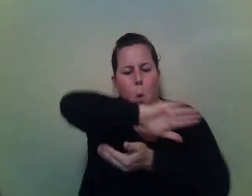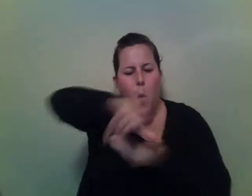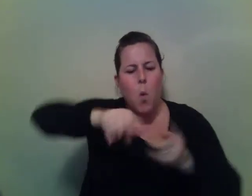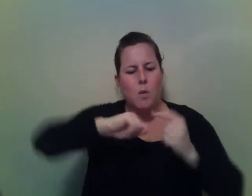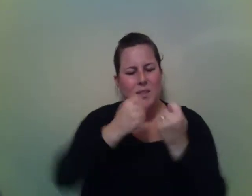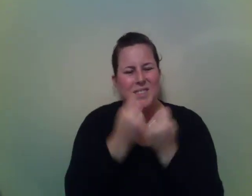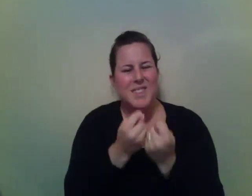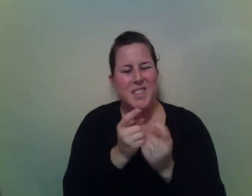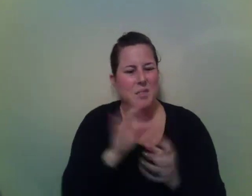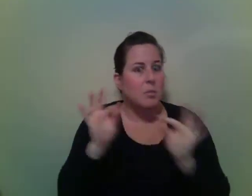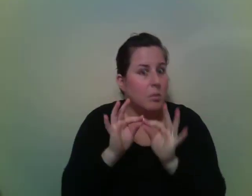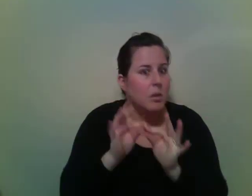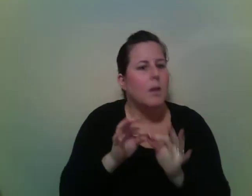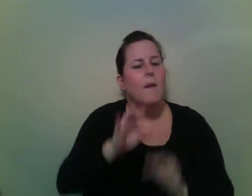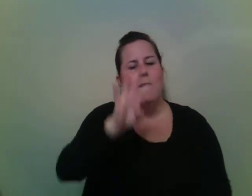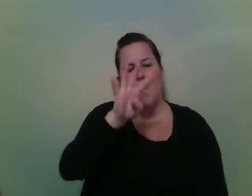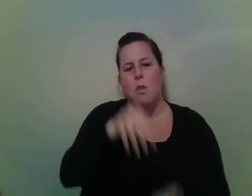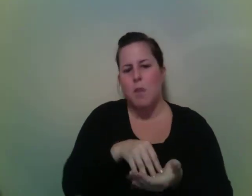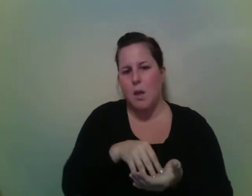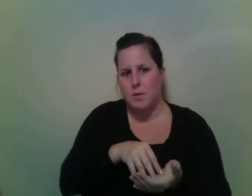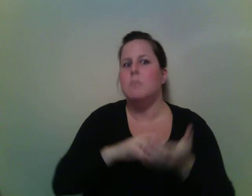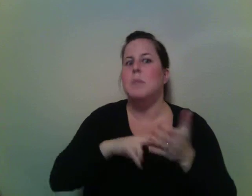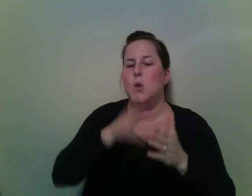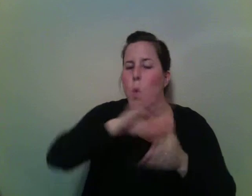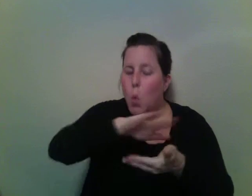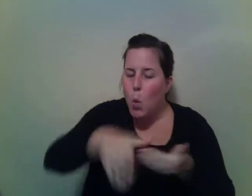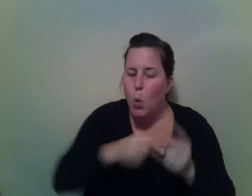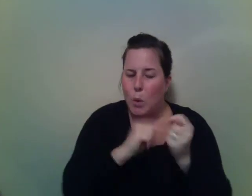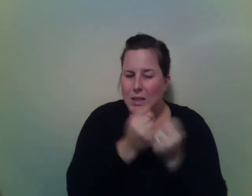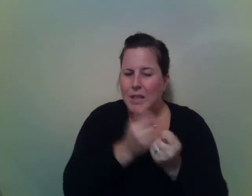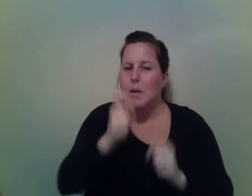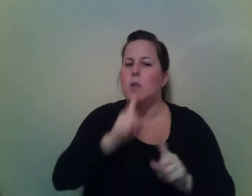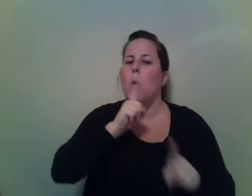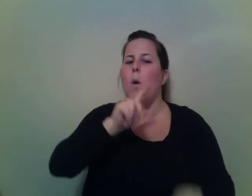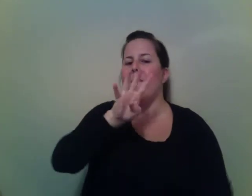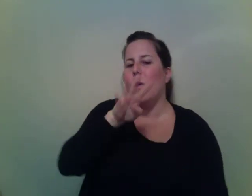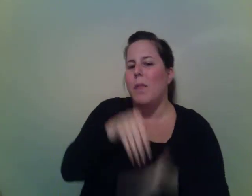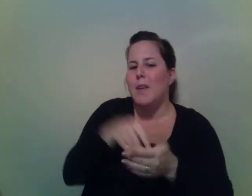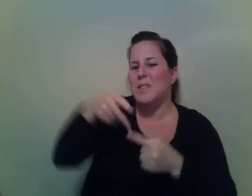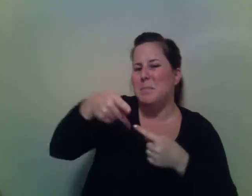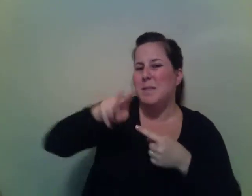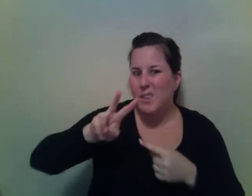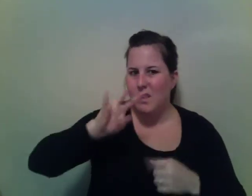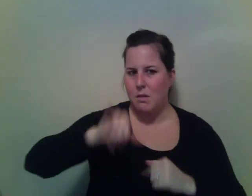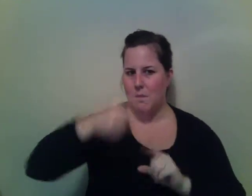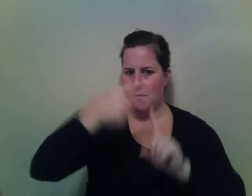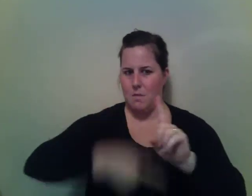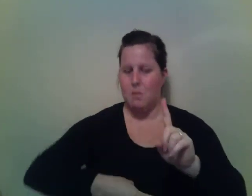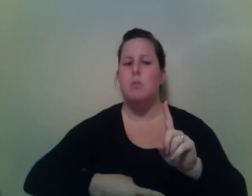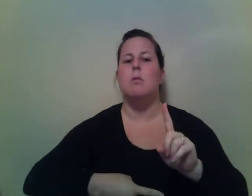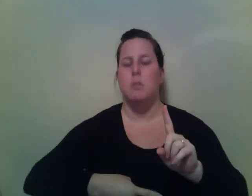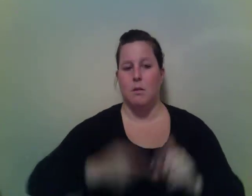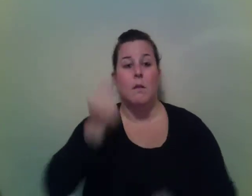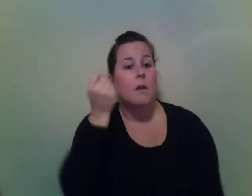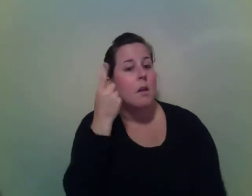have ordered at least 4,000 PV that month. Now, it can't just be